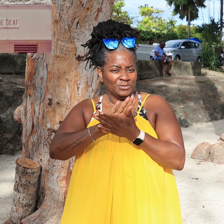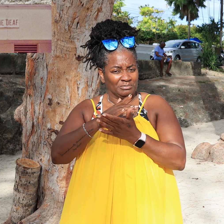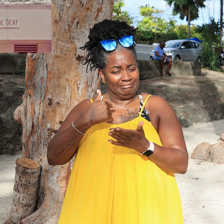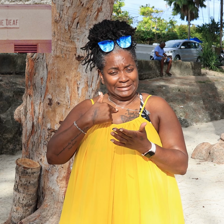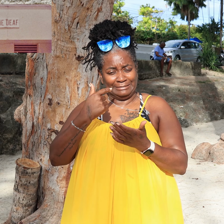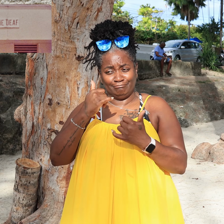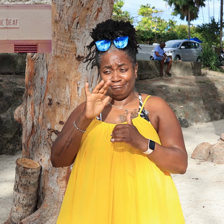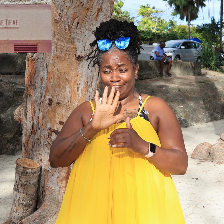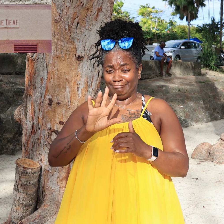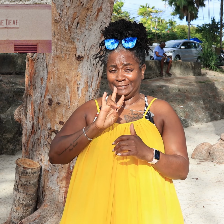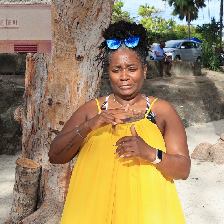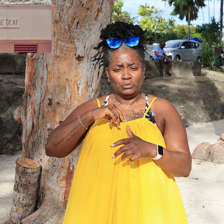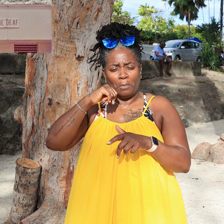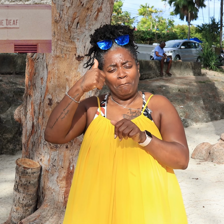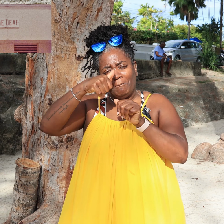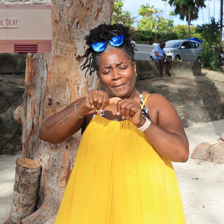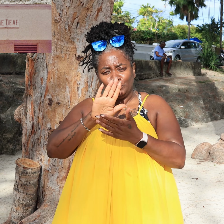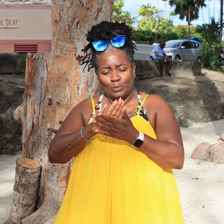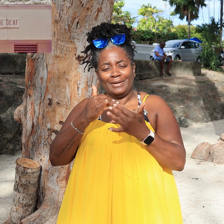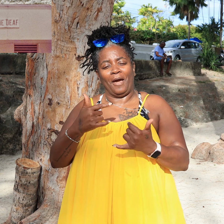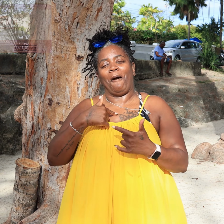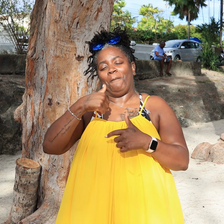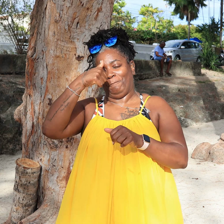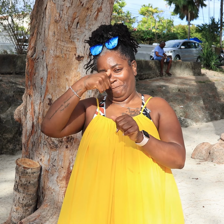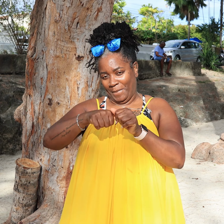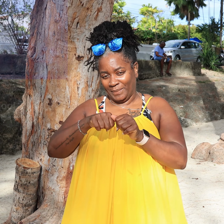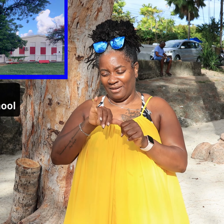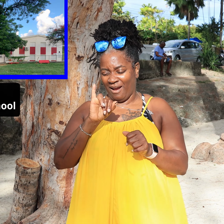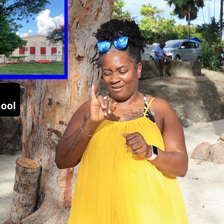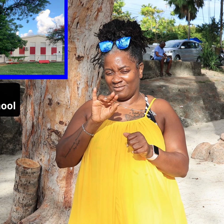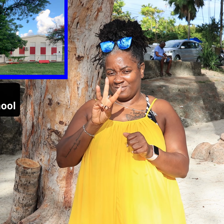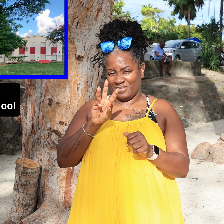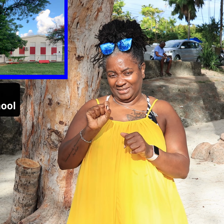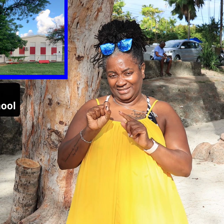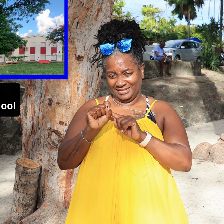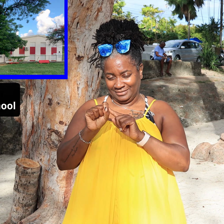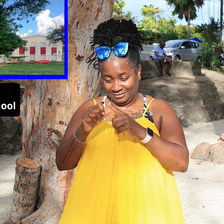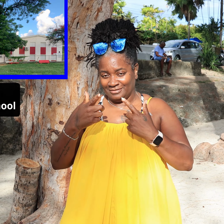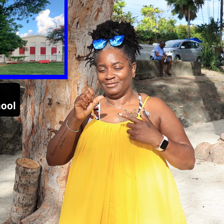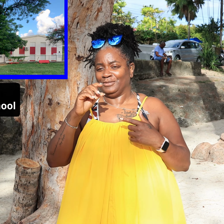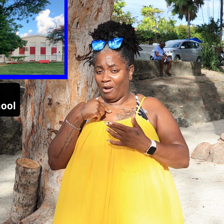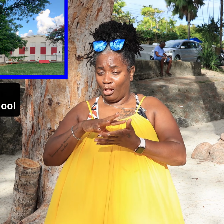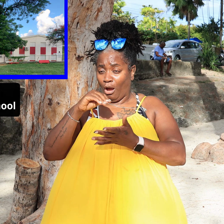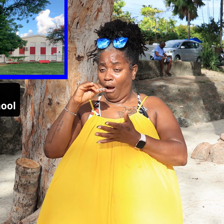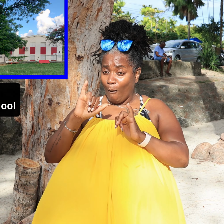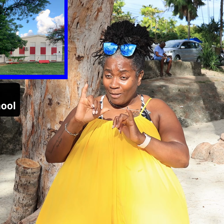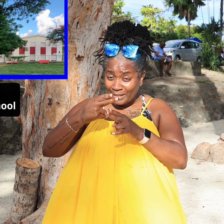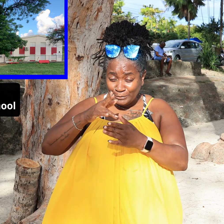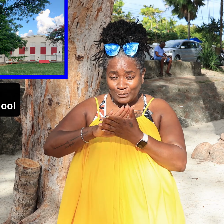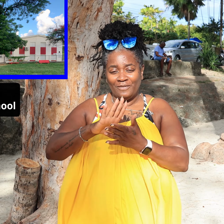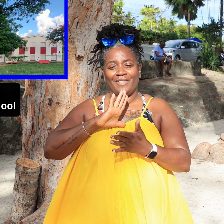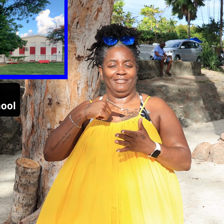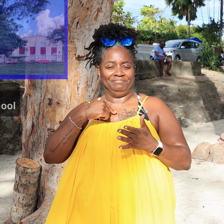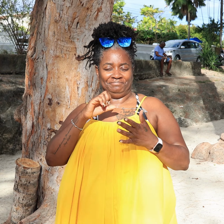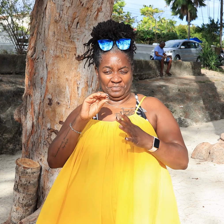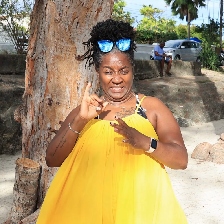school about age 7. I couldn't remember the school, but now I remember, the Irving Wilson School. I learned the name of the school, so